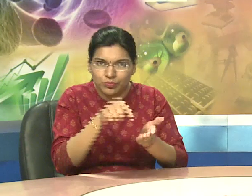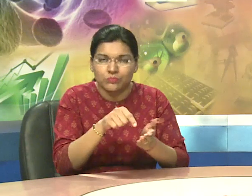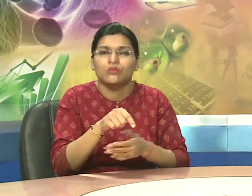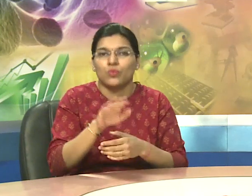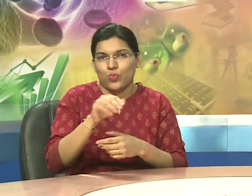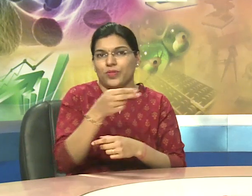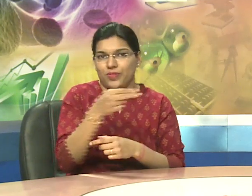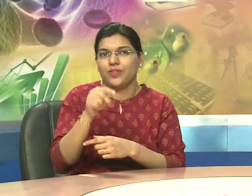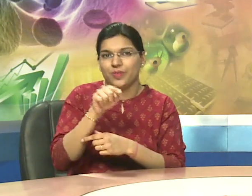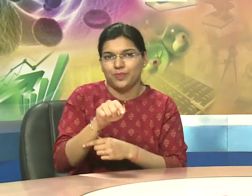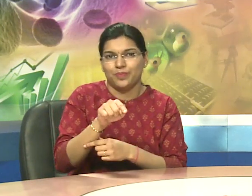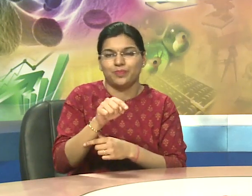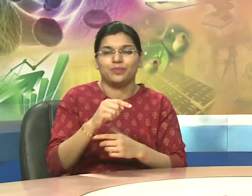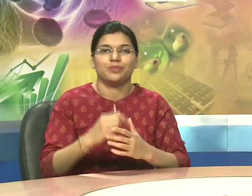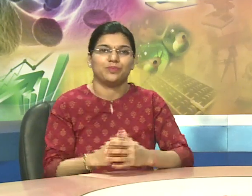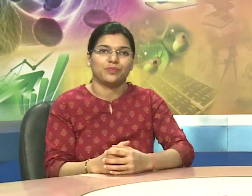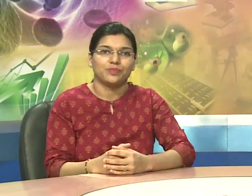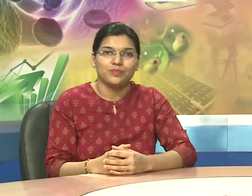barges, ships.